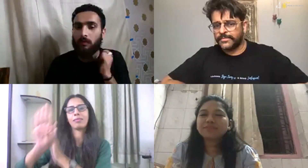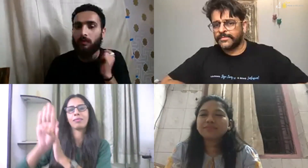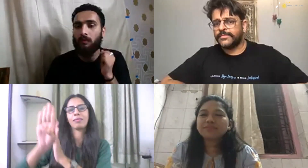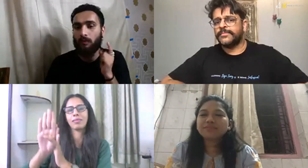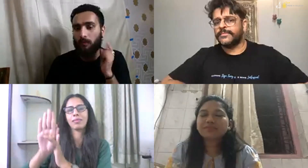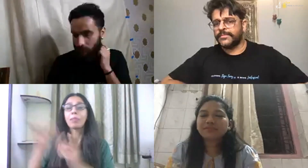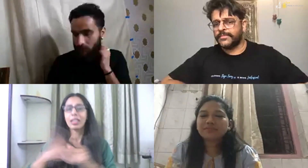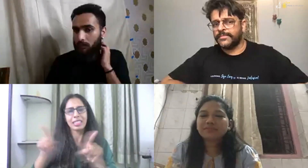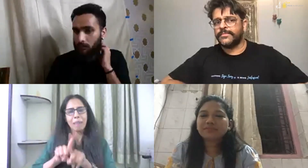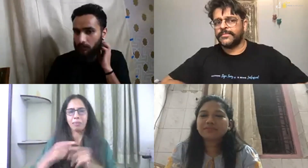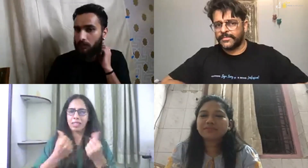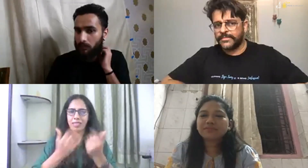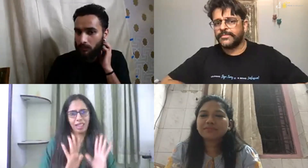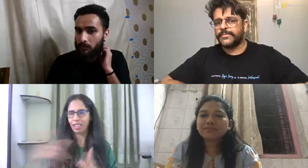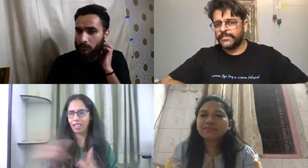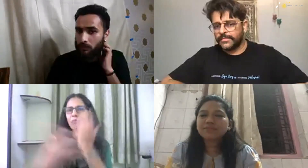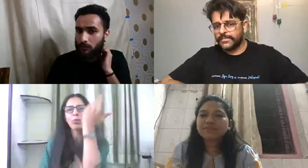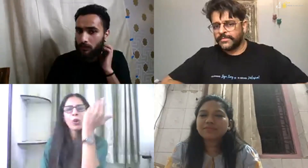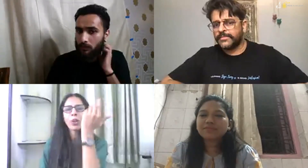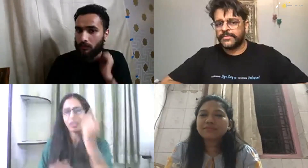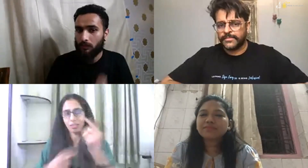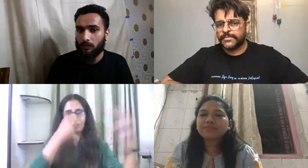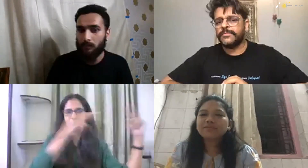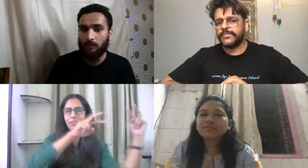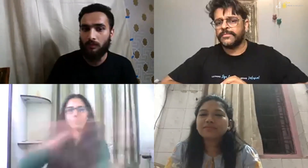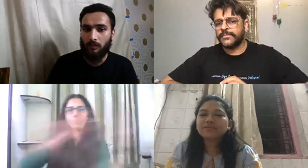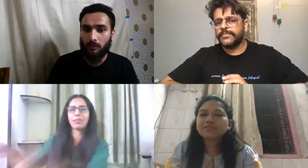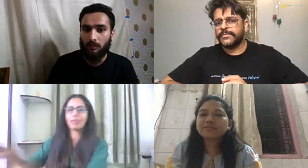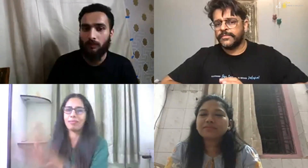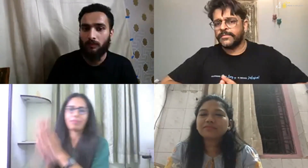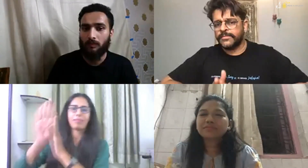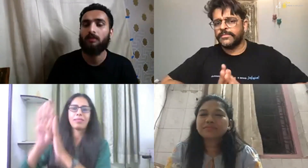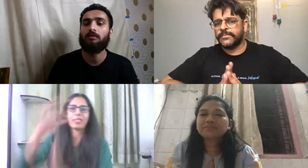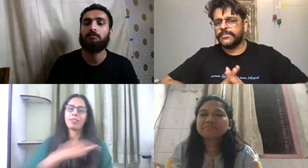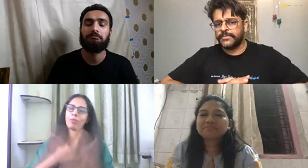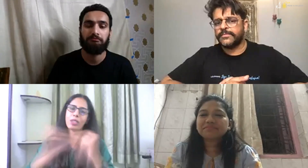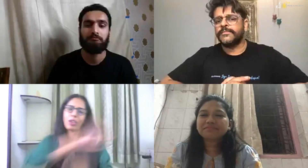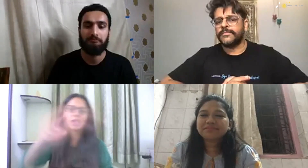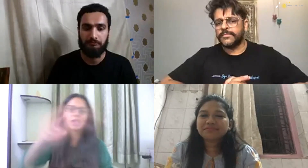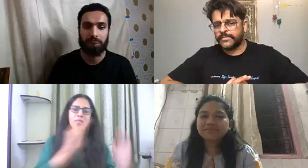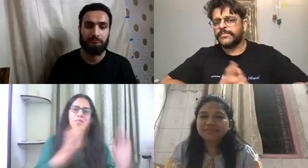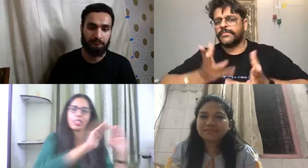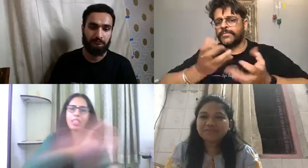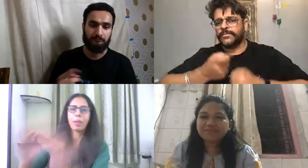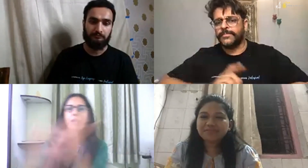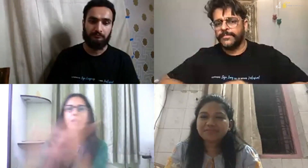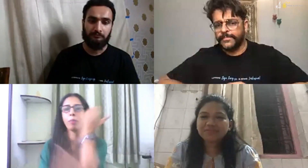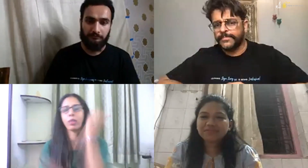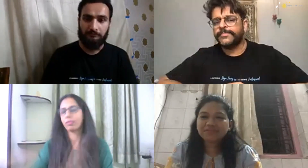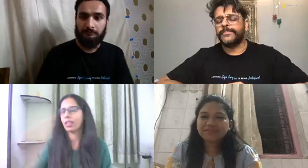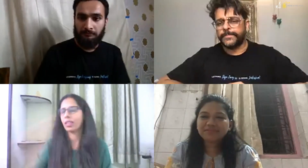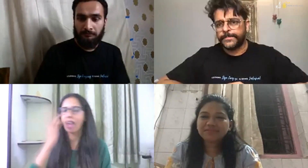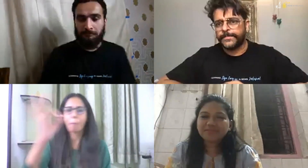So we want all the deaf. We want to help all the deaf people. If I am doing well, I would like to help the another